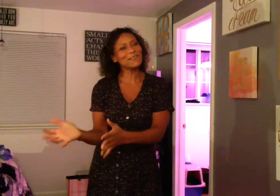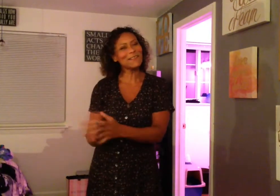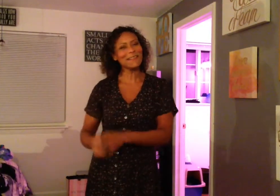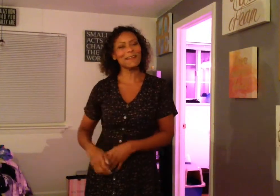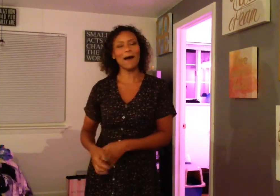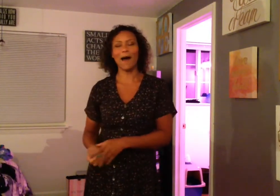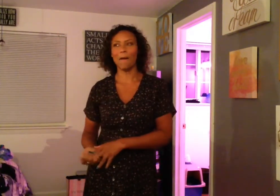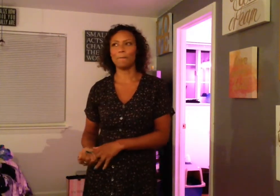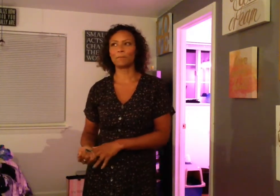especially